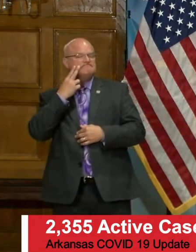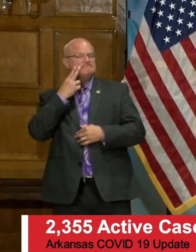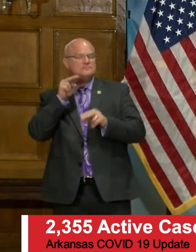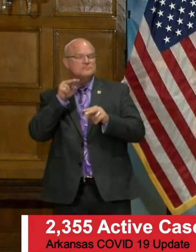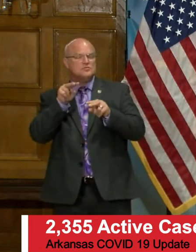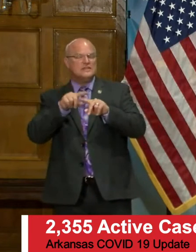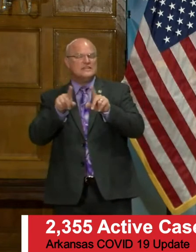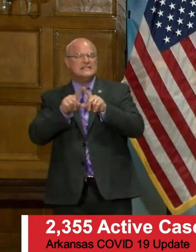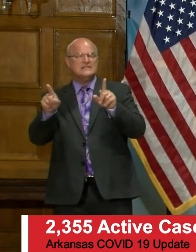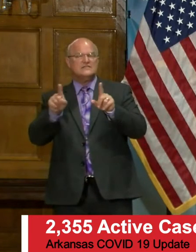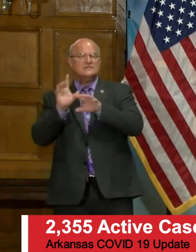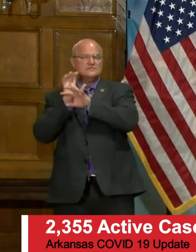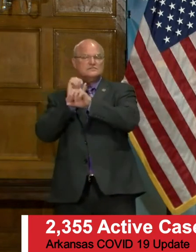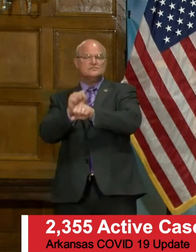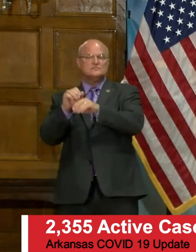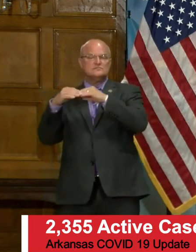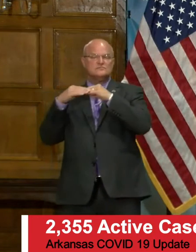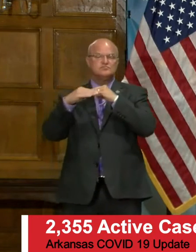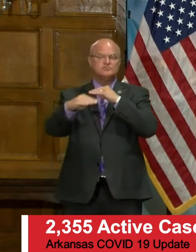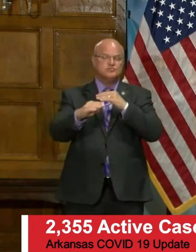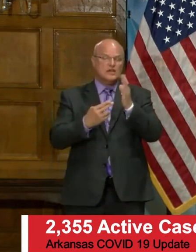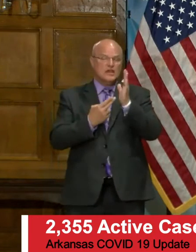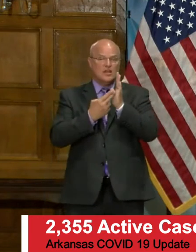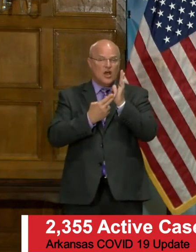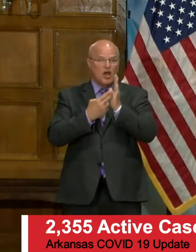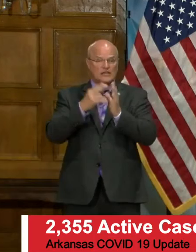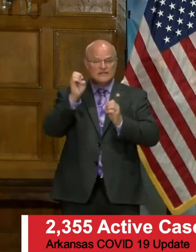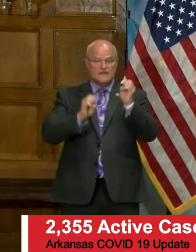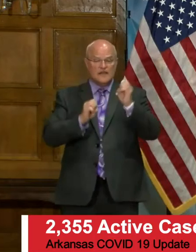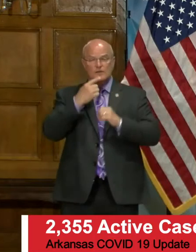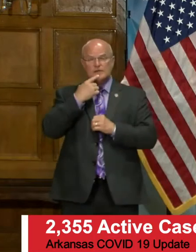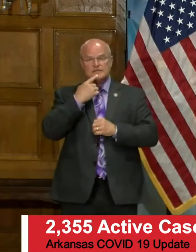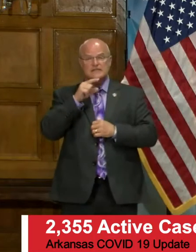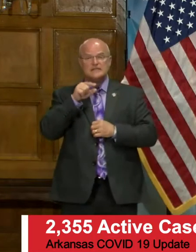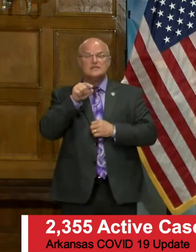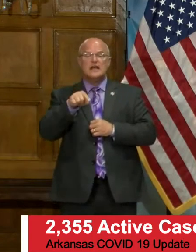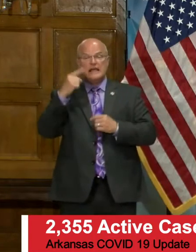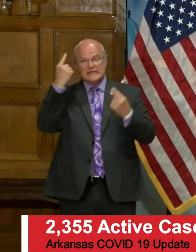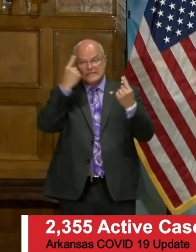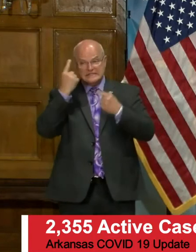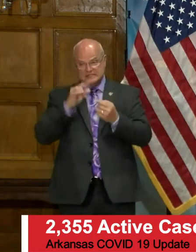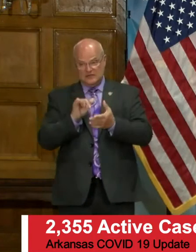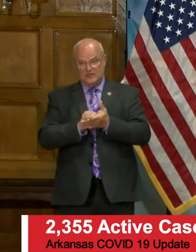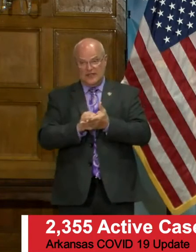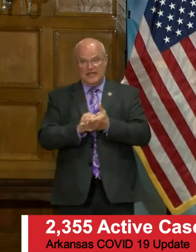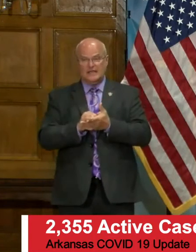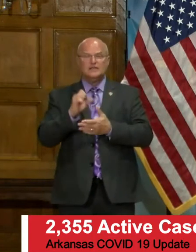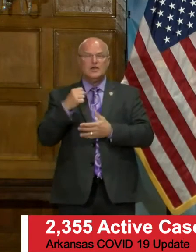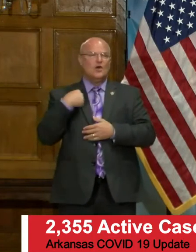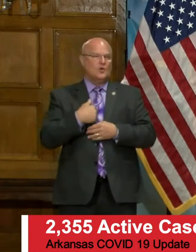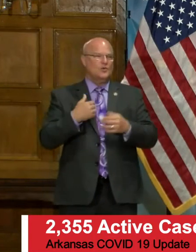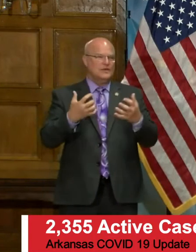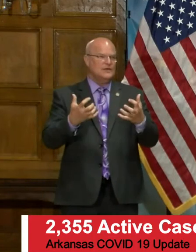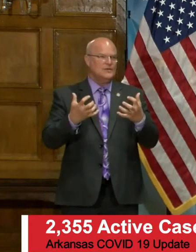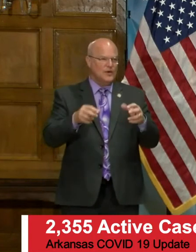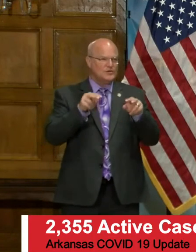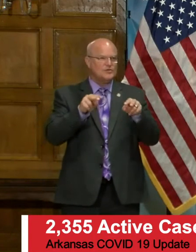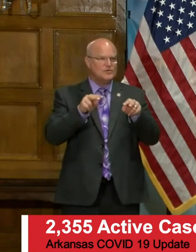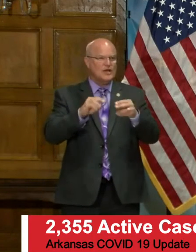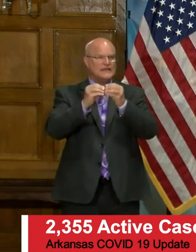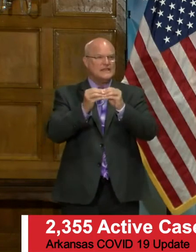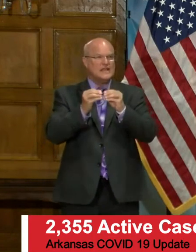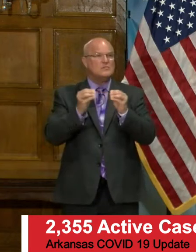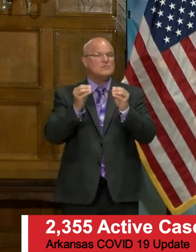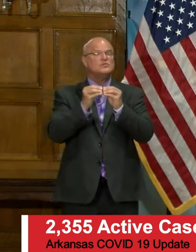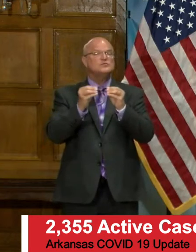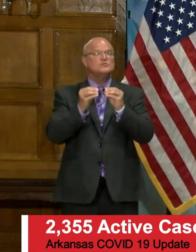the different trend lines, I think an honest evaluation says you've got to at least consider that. And so we want to look at the